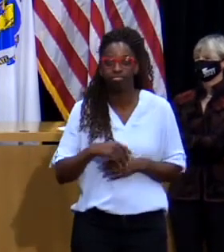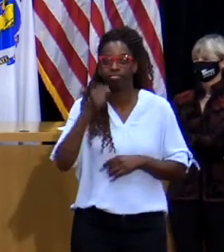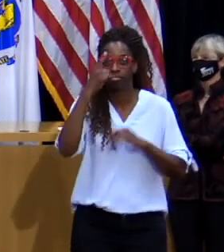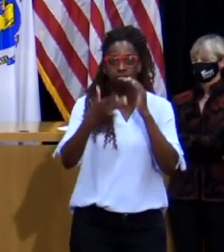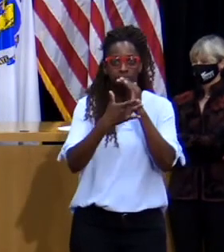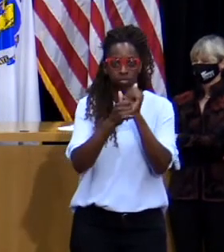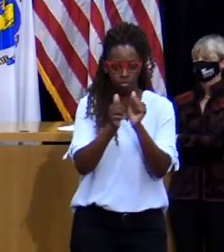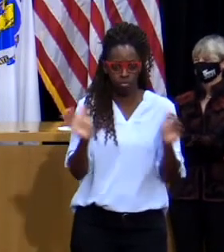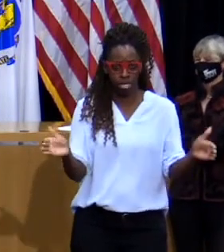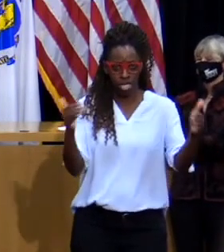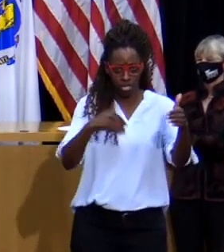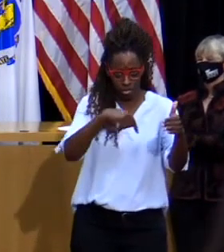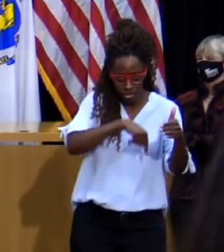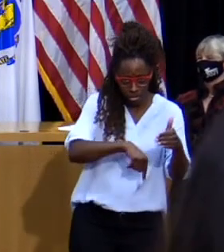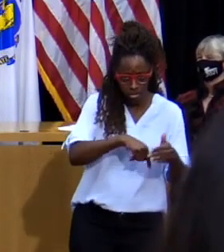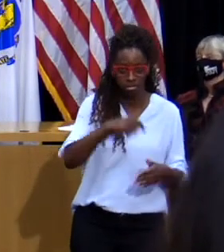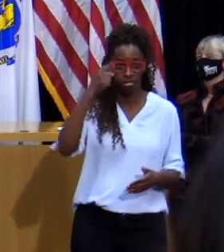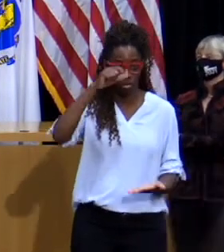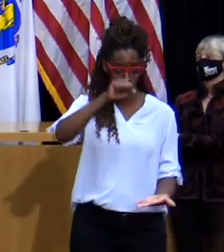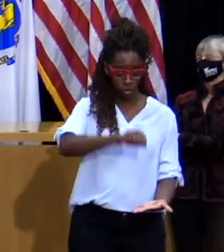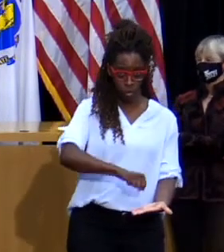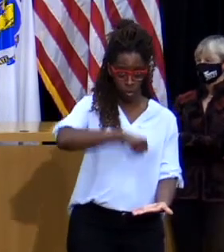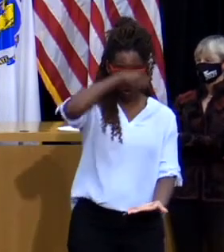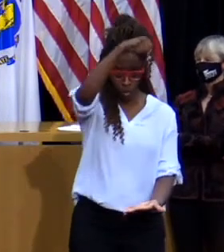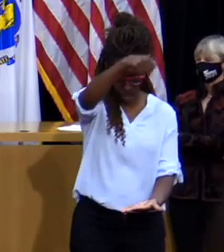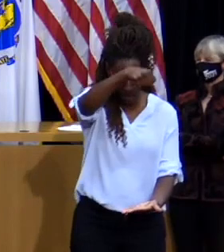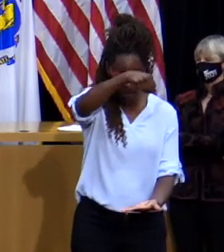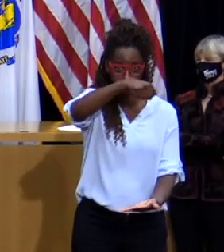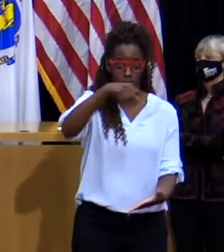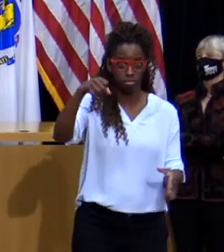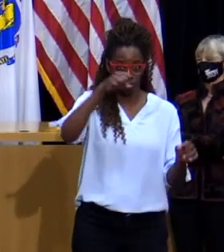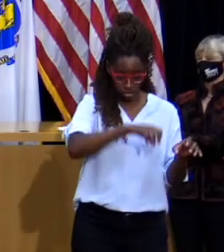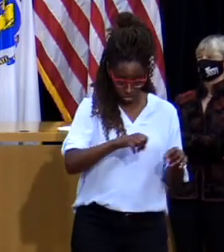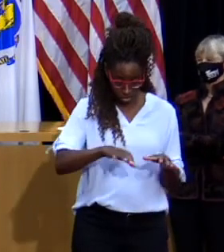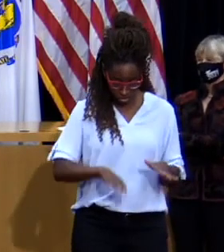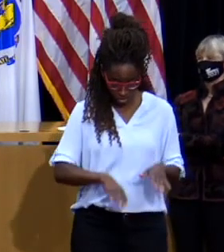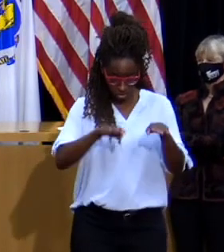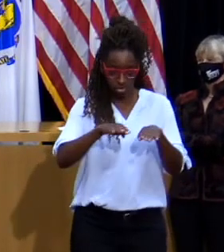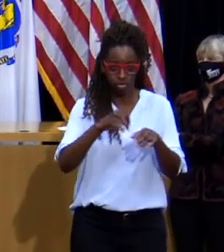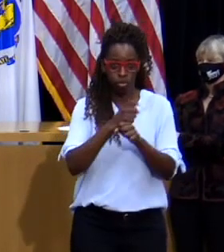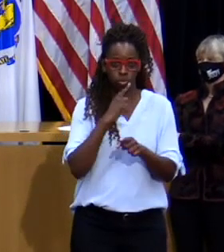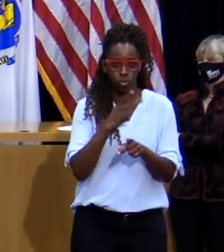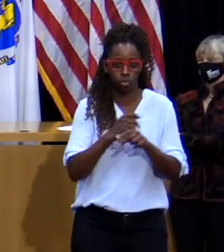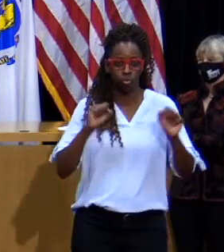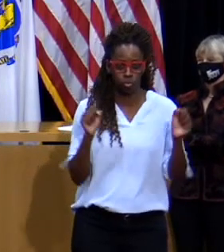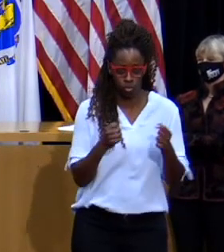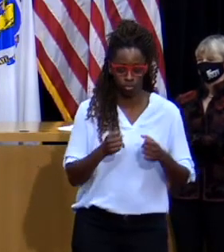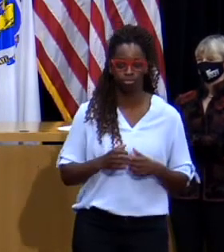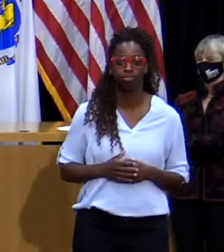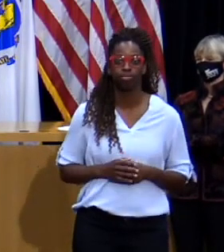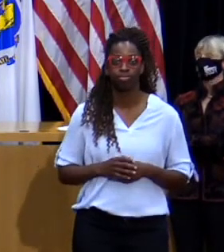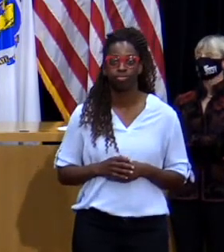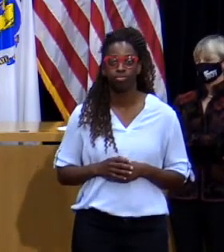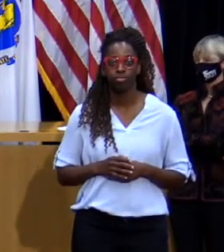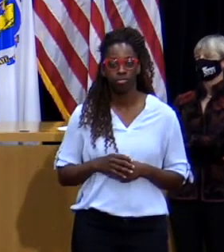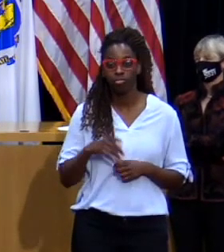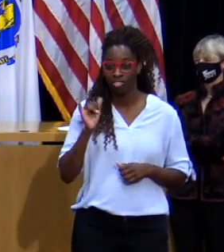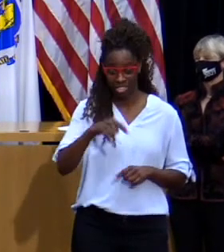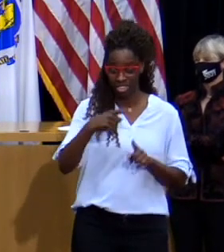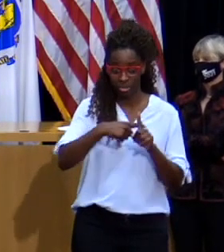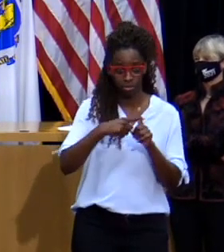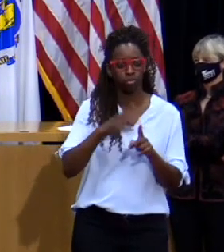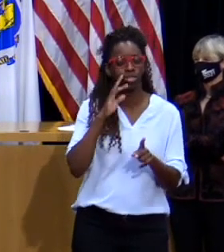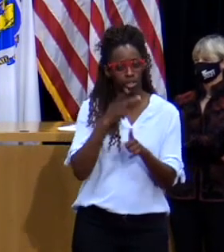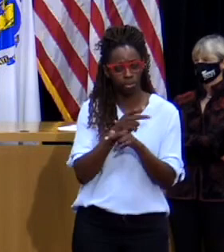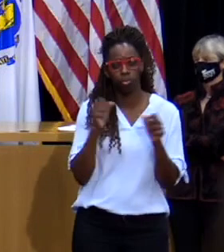long it can be open and when it needs to be refilled. So I have a lot of confidence that we should be able to keep the vaccine at the appropriate temperature. Even smaller hospitals, although it might not